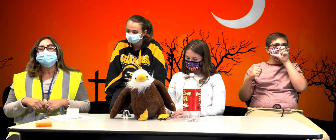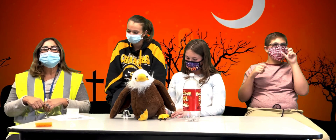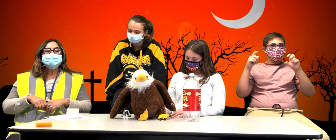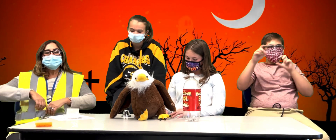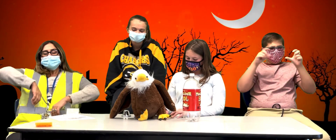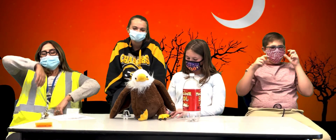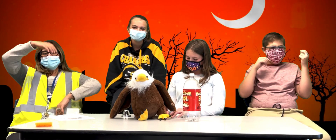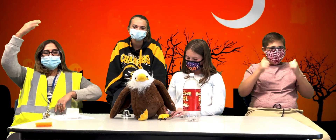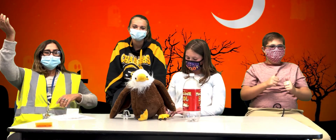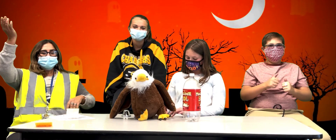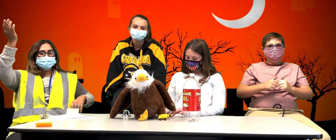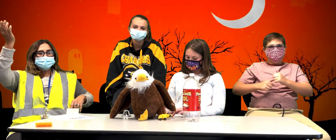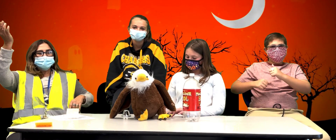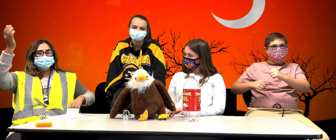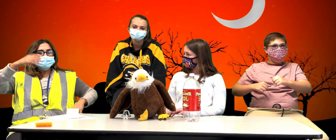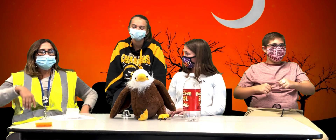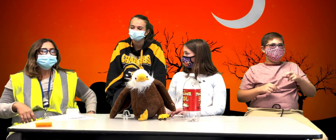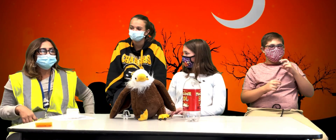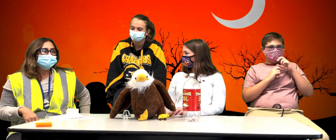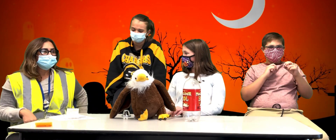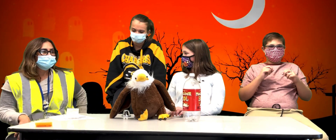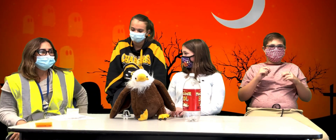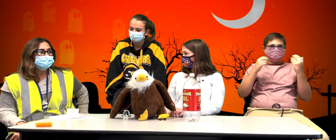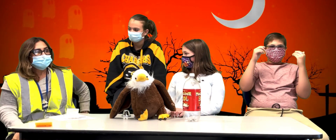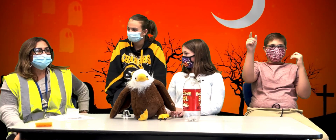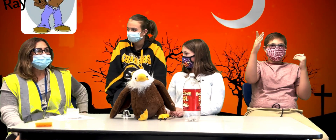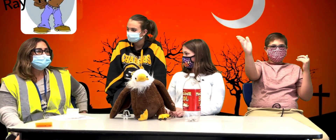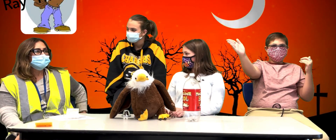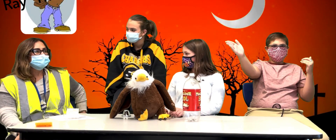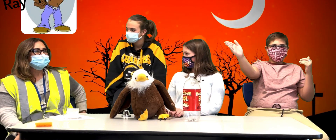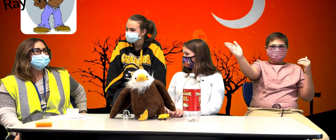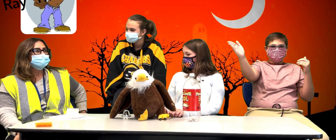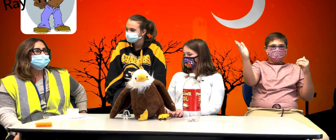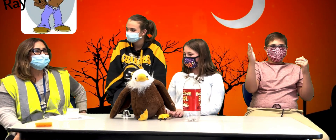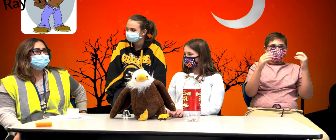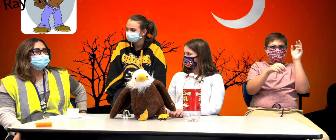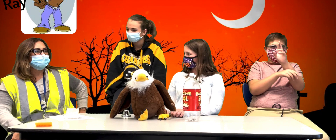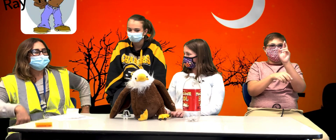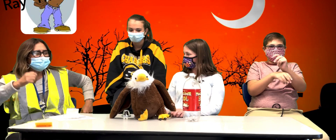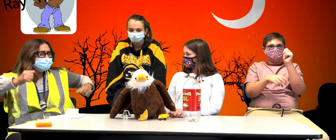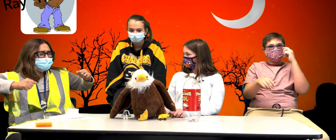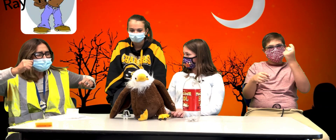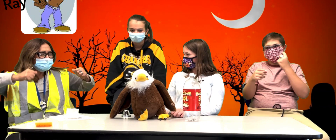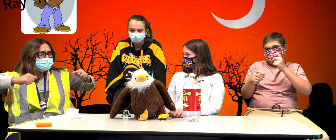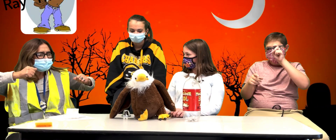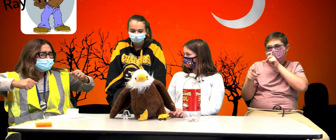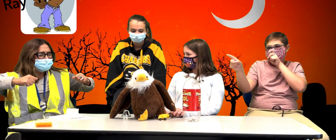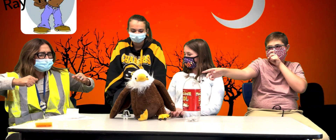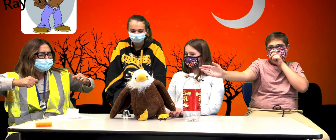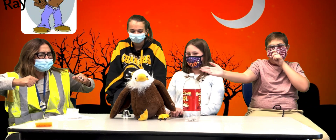Eagles. In this corner, you have Ray the Eagle.